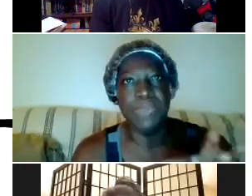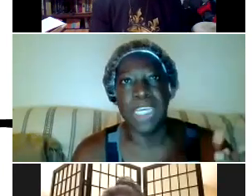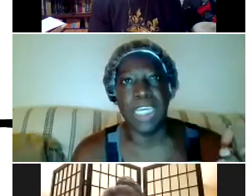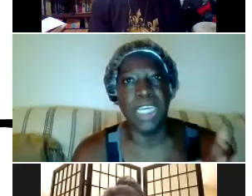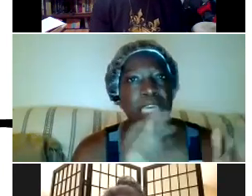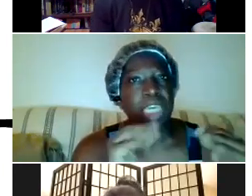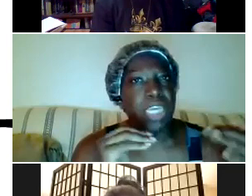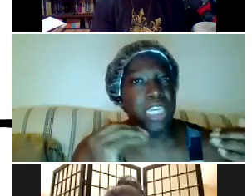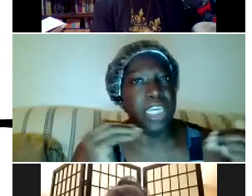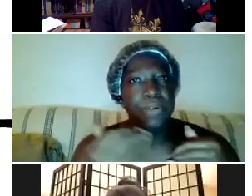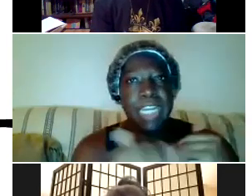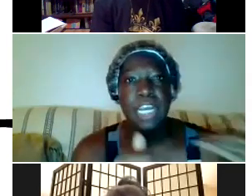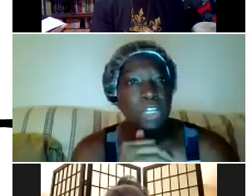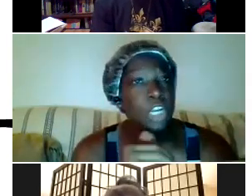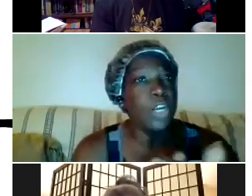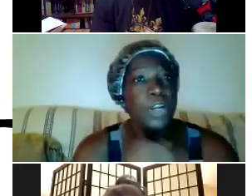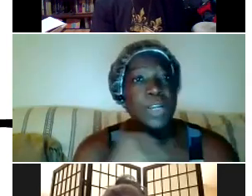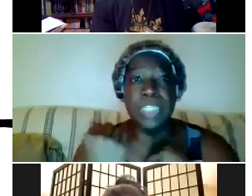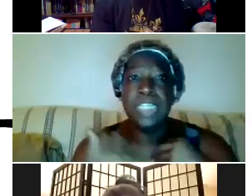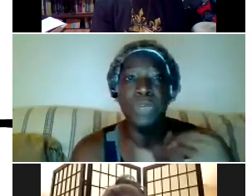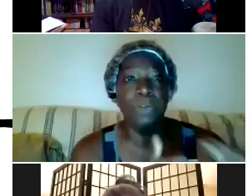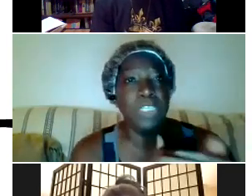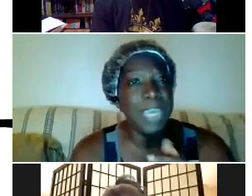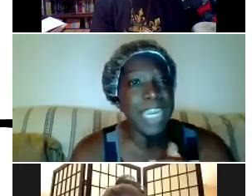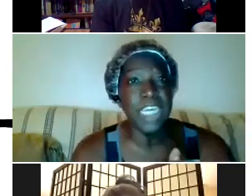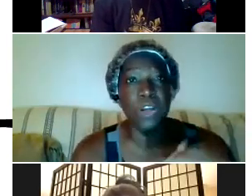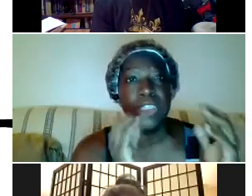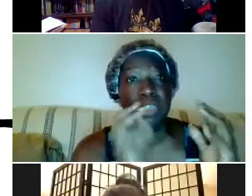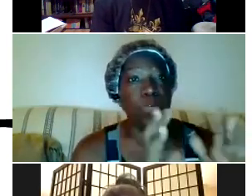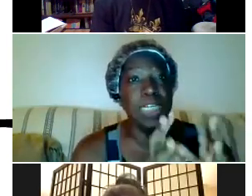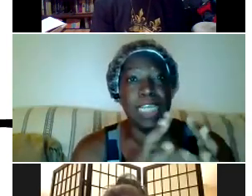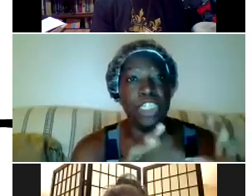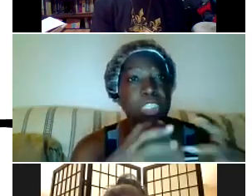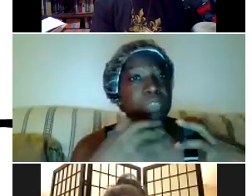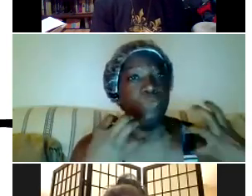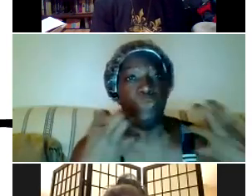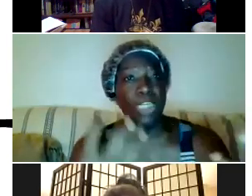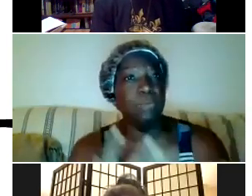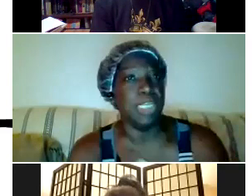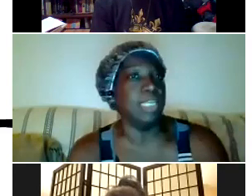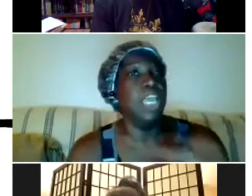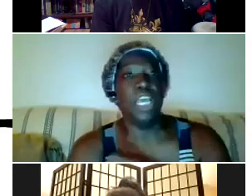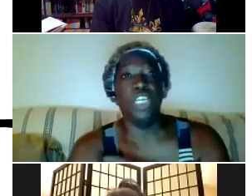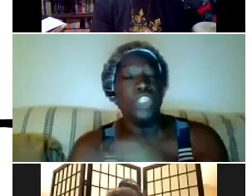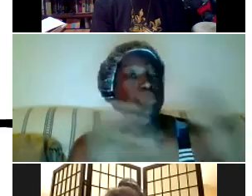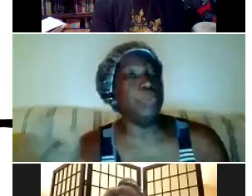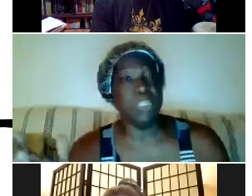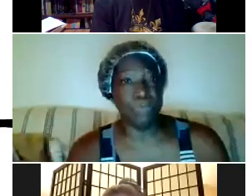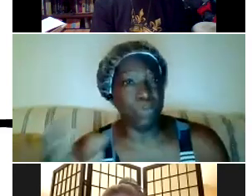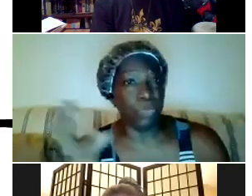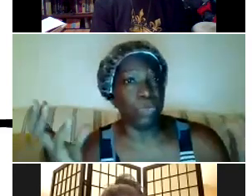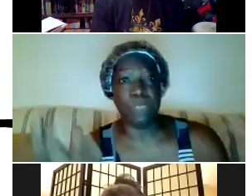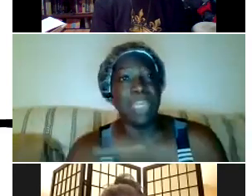have to be either an elder that's well respected or someone that's just really, really